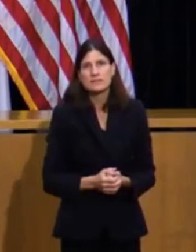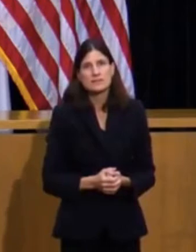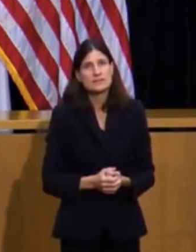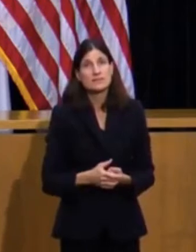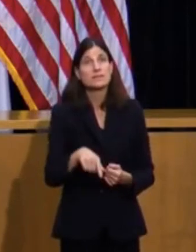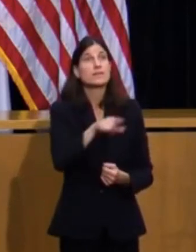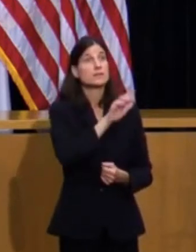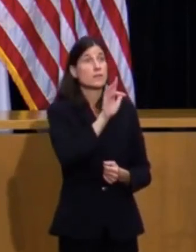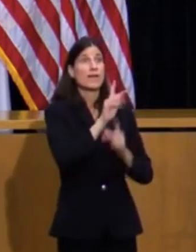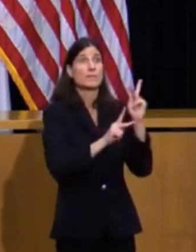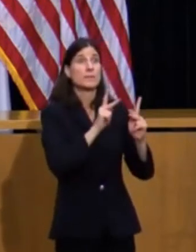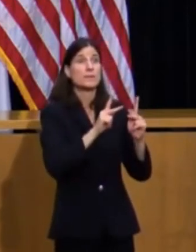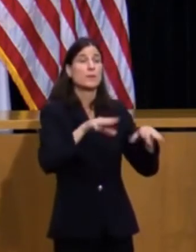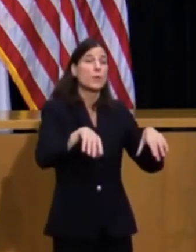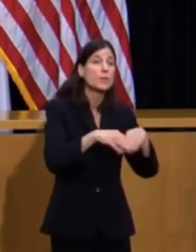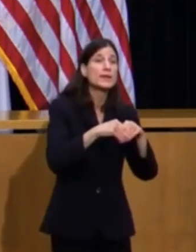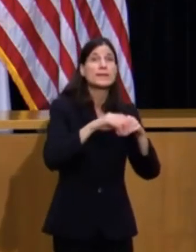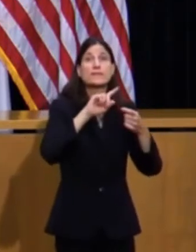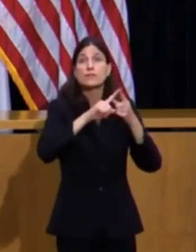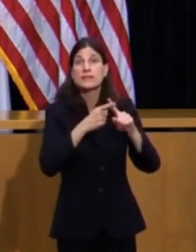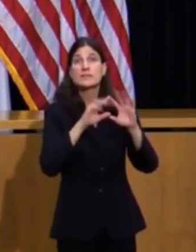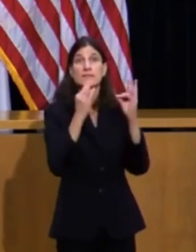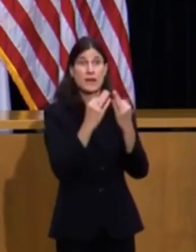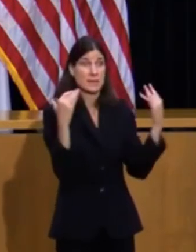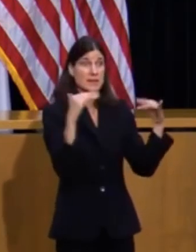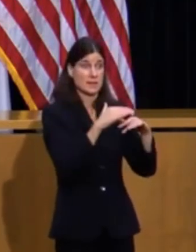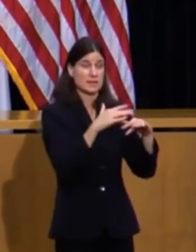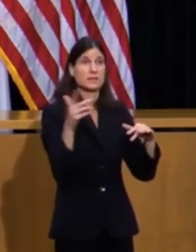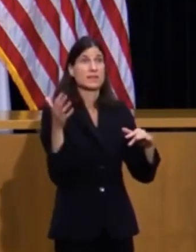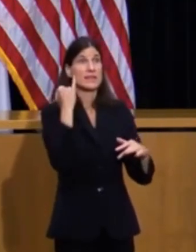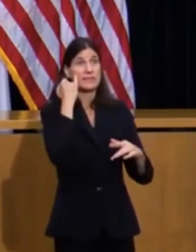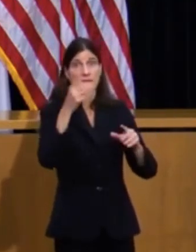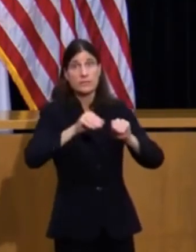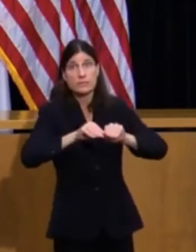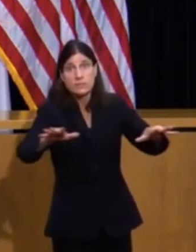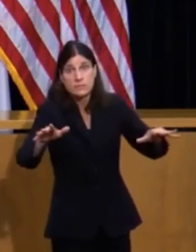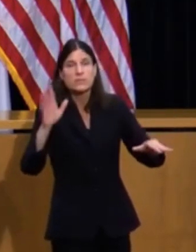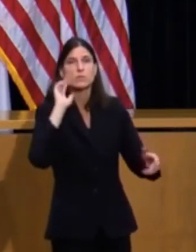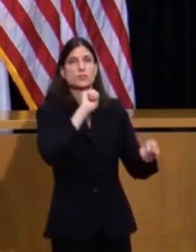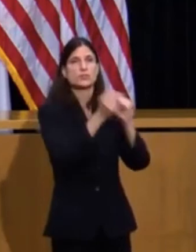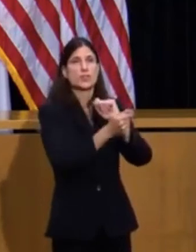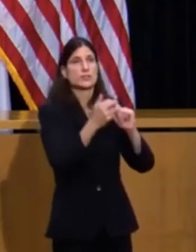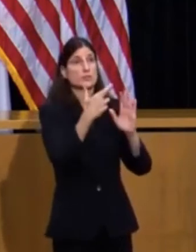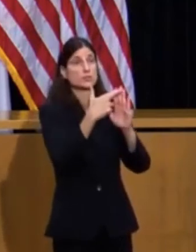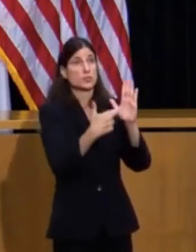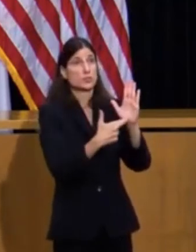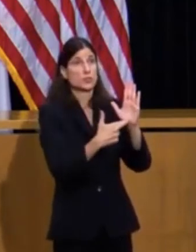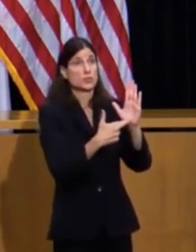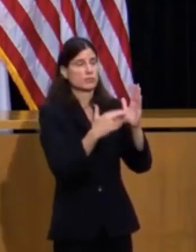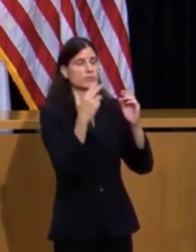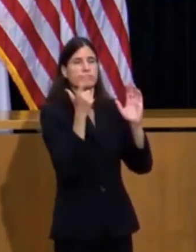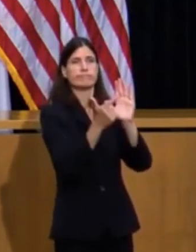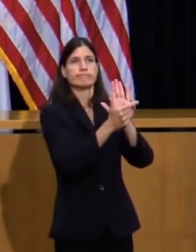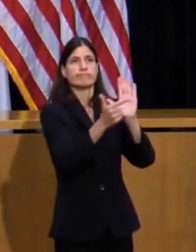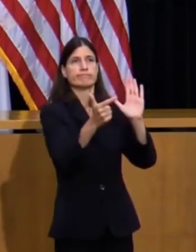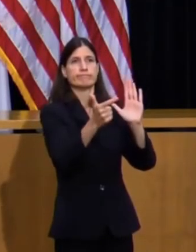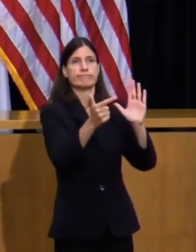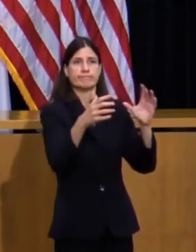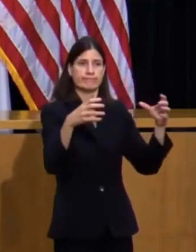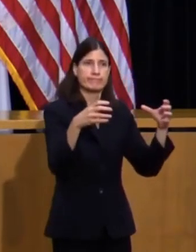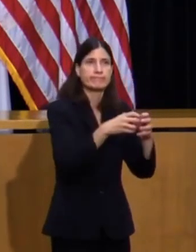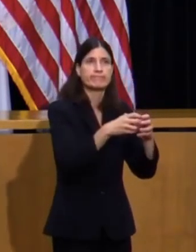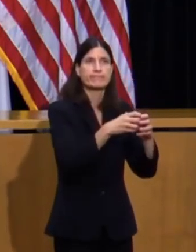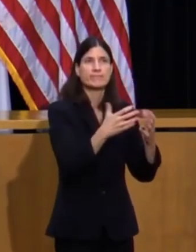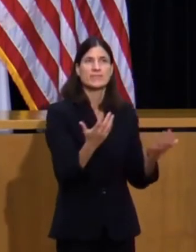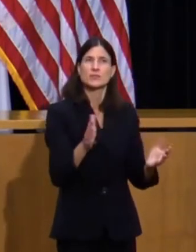will have a new travel order for all visitors and returning residents. Folks arriving in Massachusetts from any state that's not